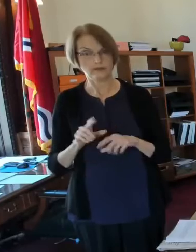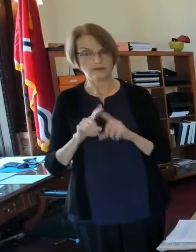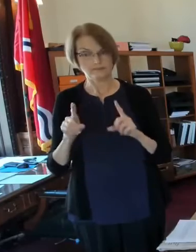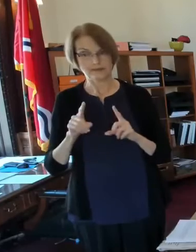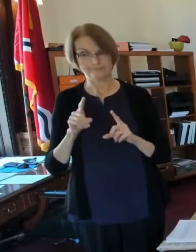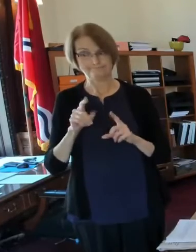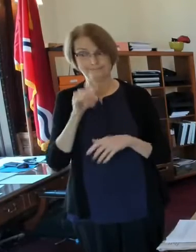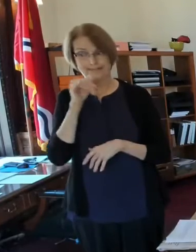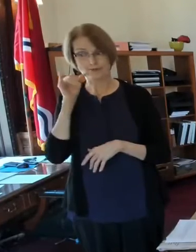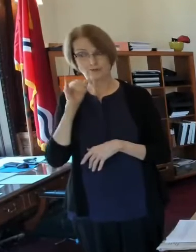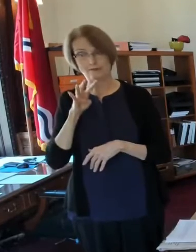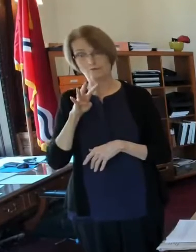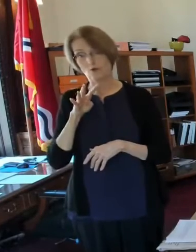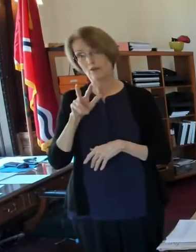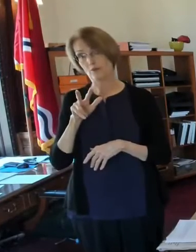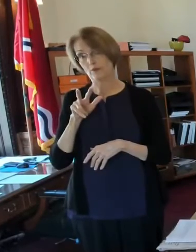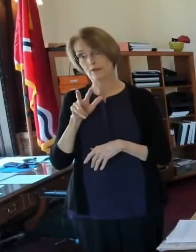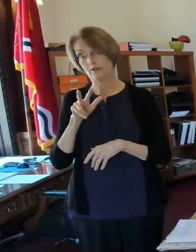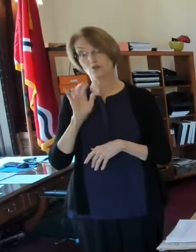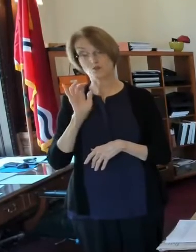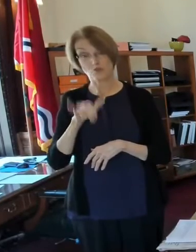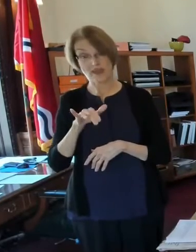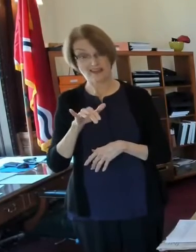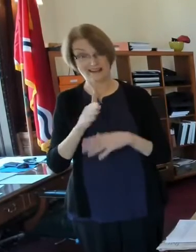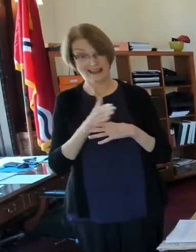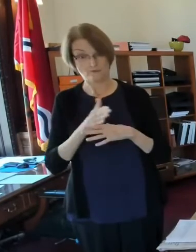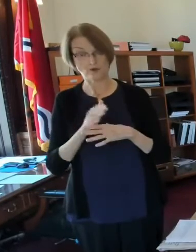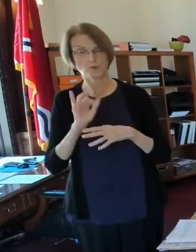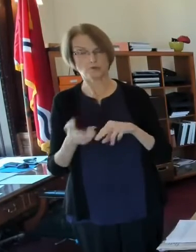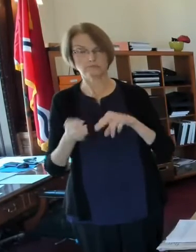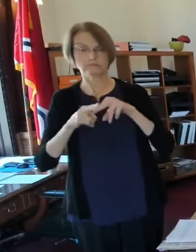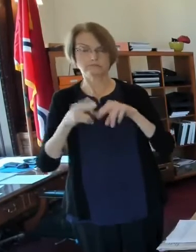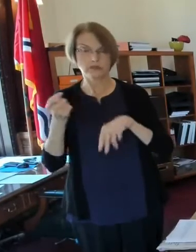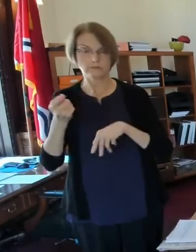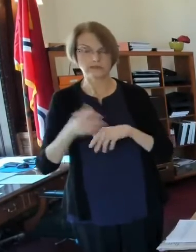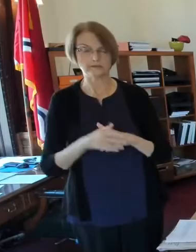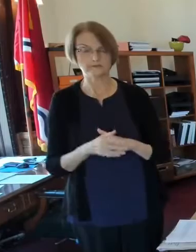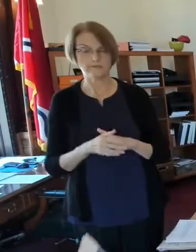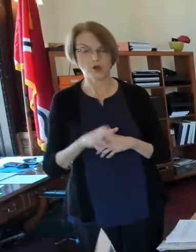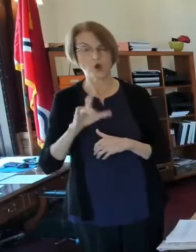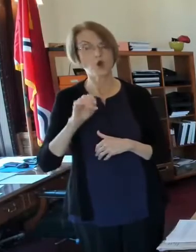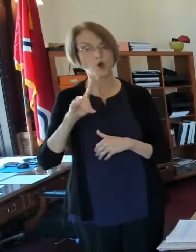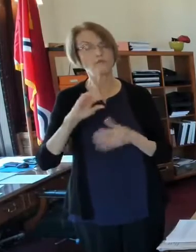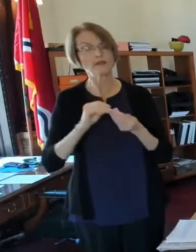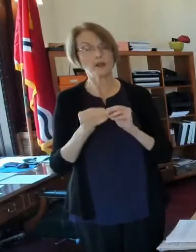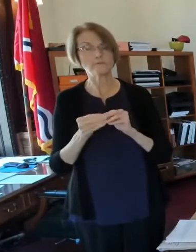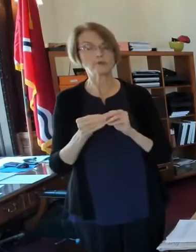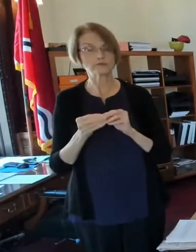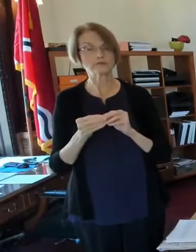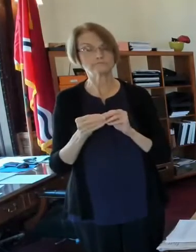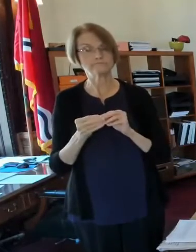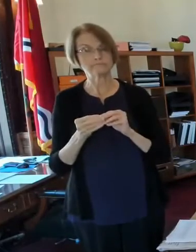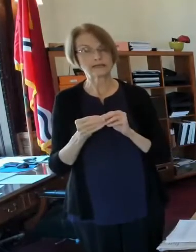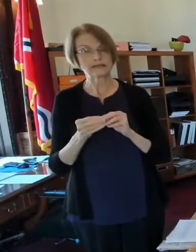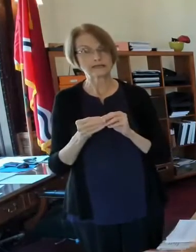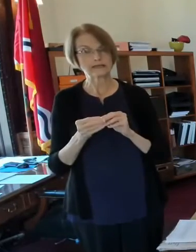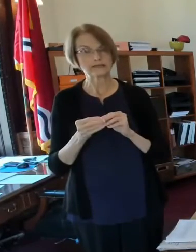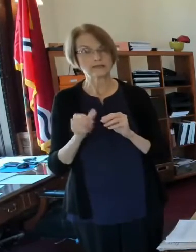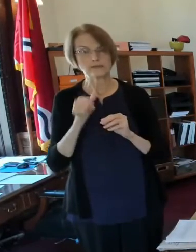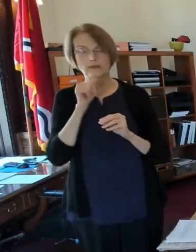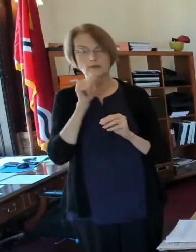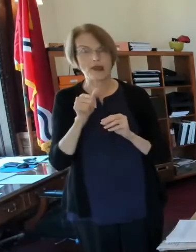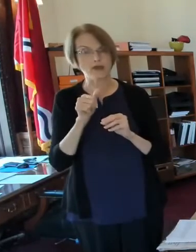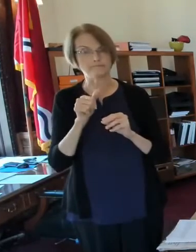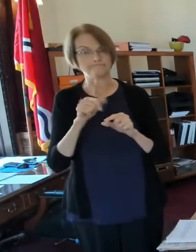43 yesterday, so that'll push that up a little bit. So our COVID numbers are not moving